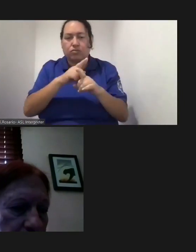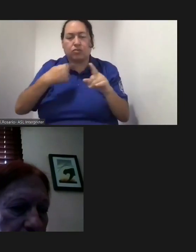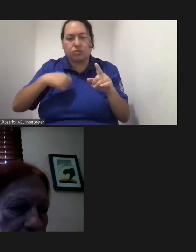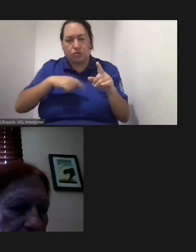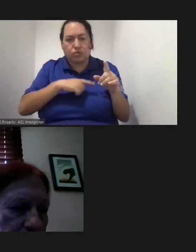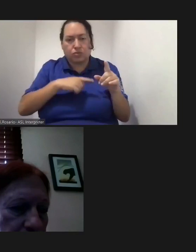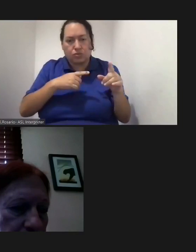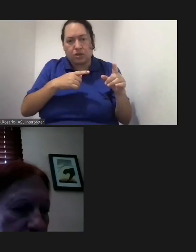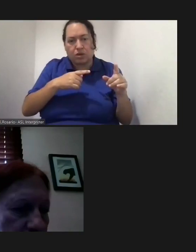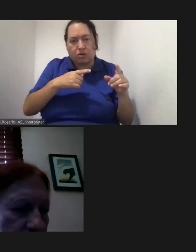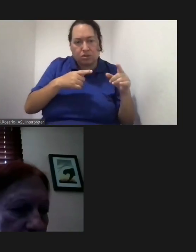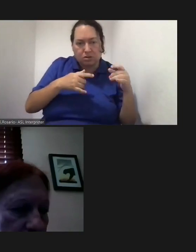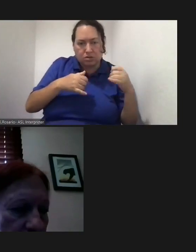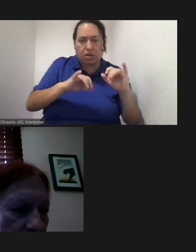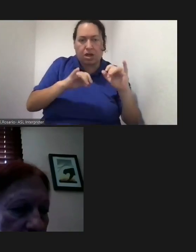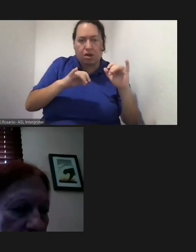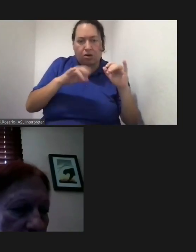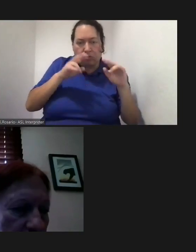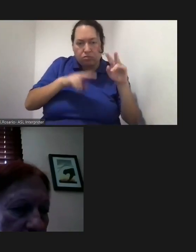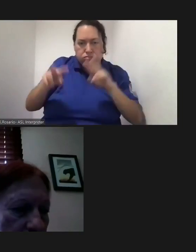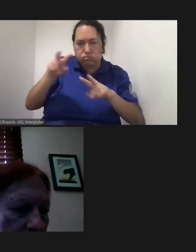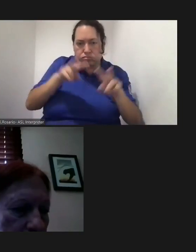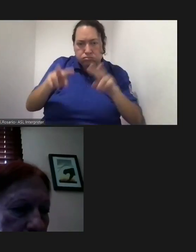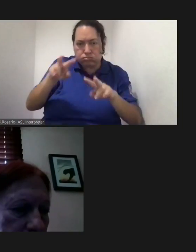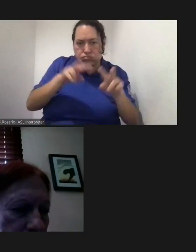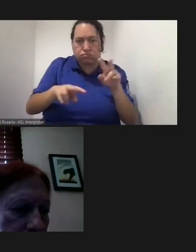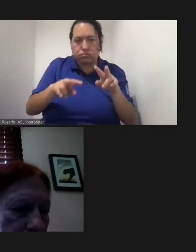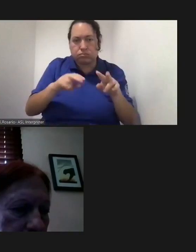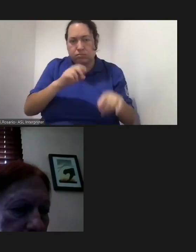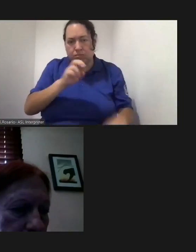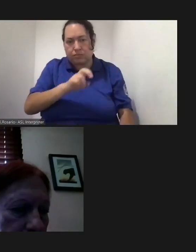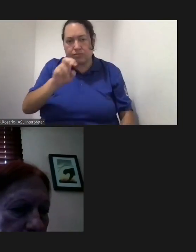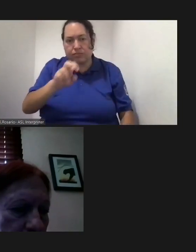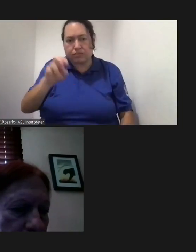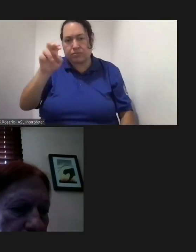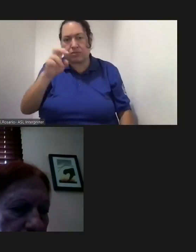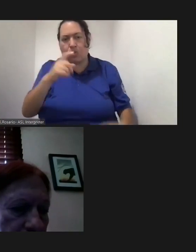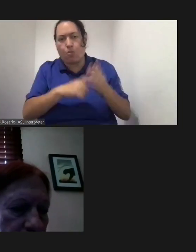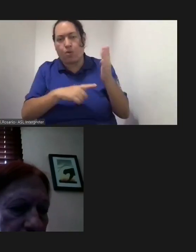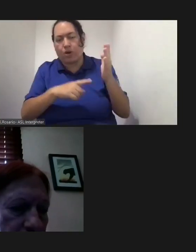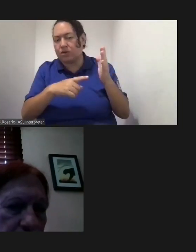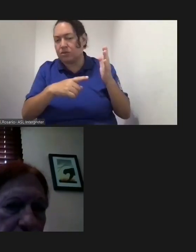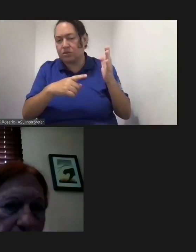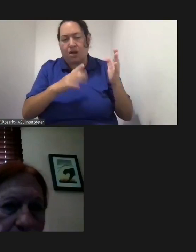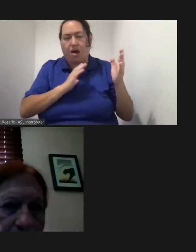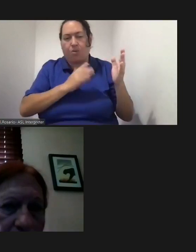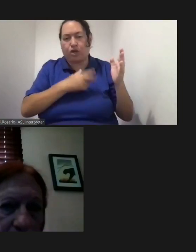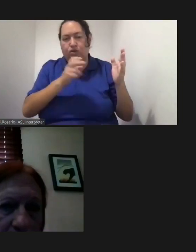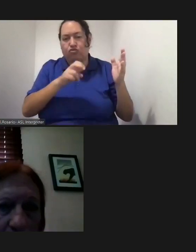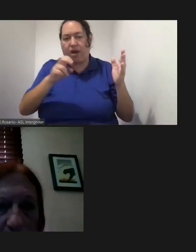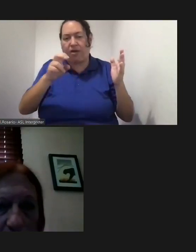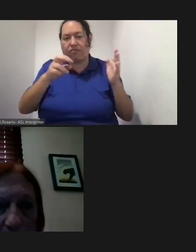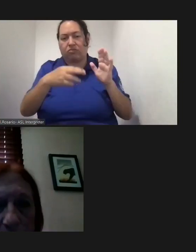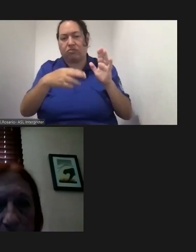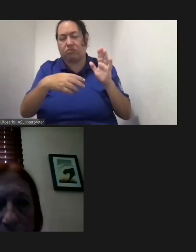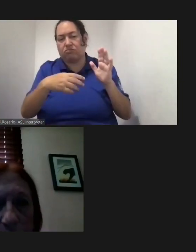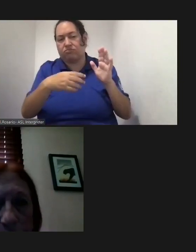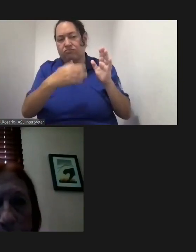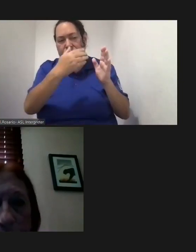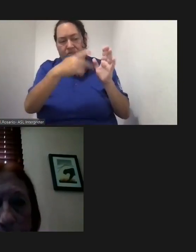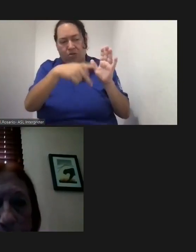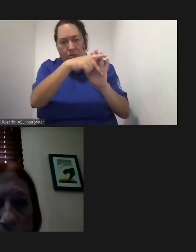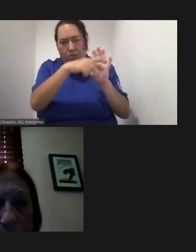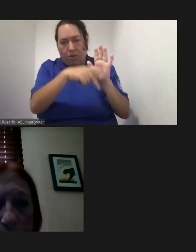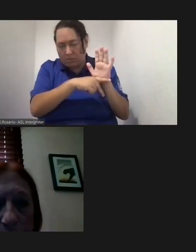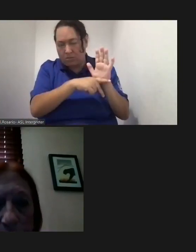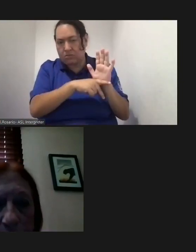relooking at our travel protocol restrictions. The reason, Maureen,